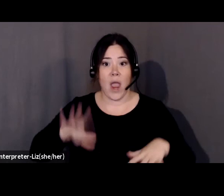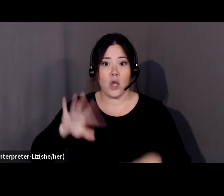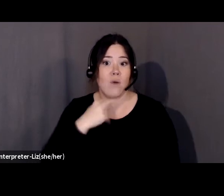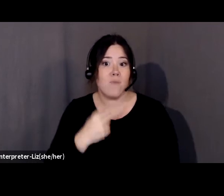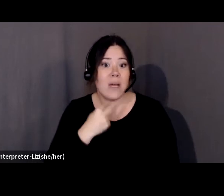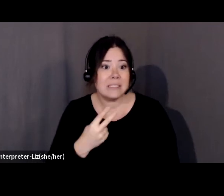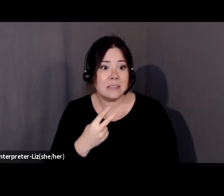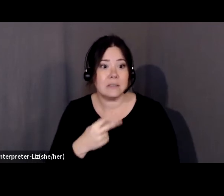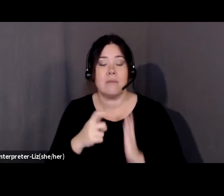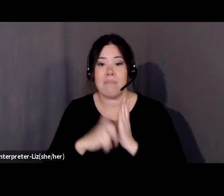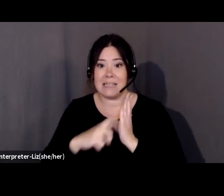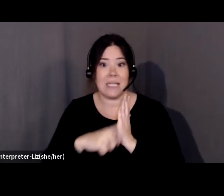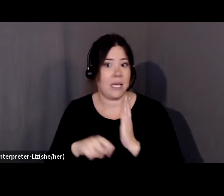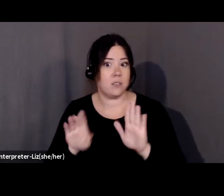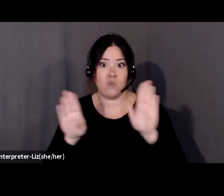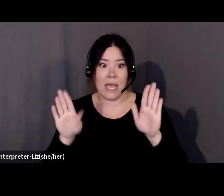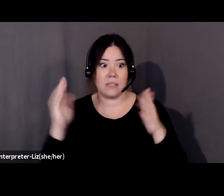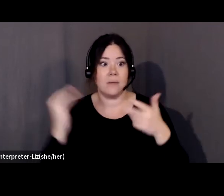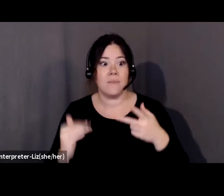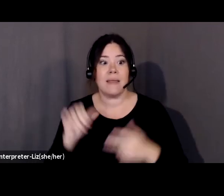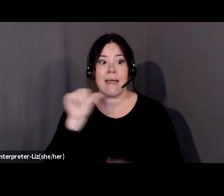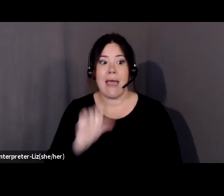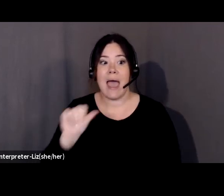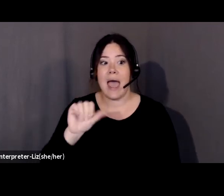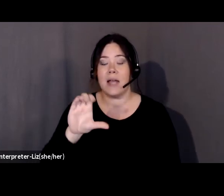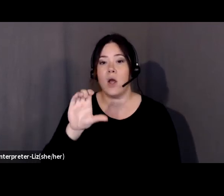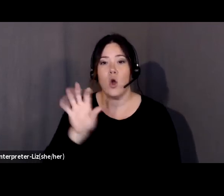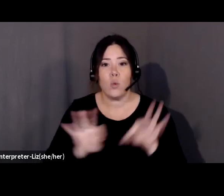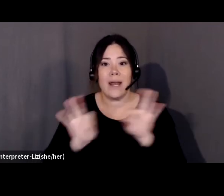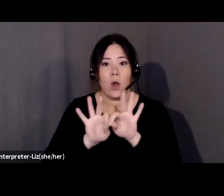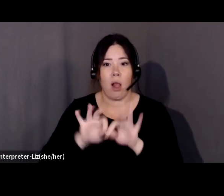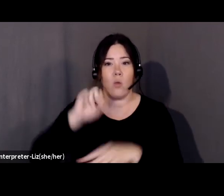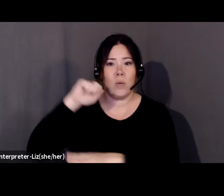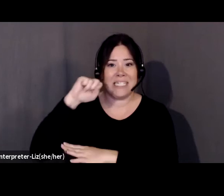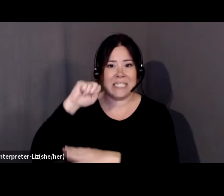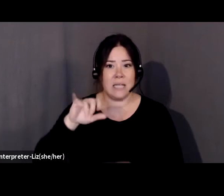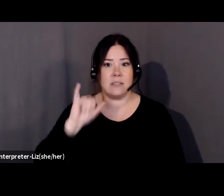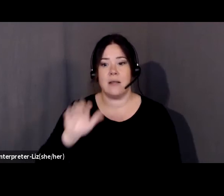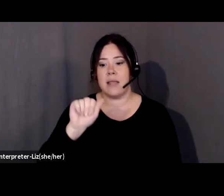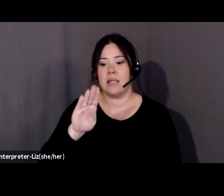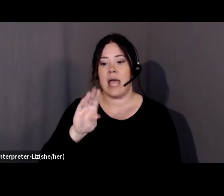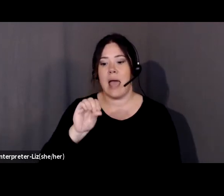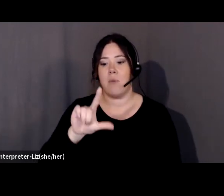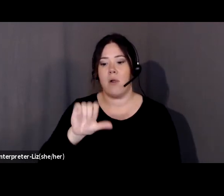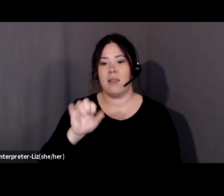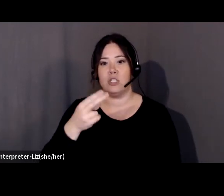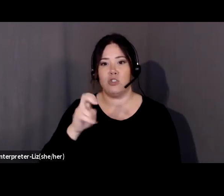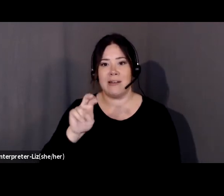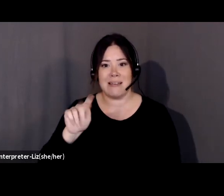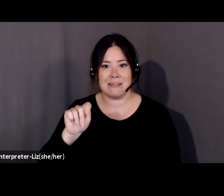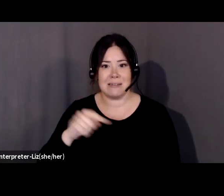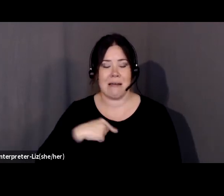cool articles that I've used. At Critical Resistance, that's the abolitionist organization that I interviewed. At